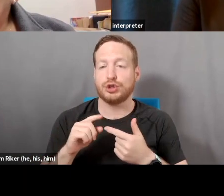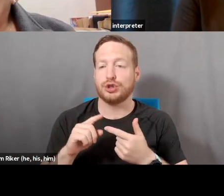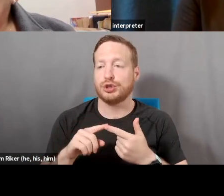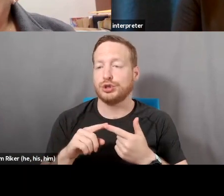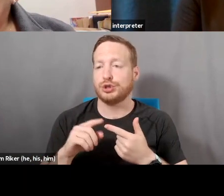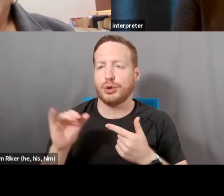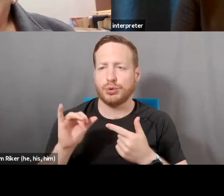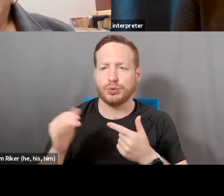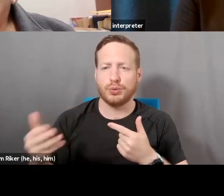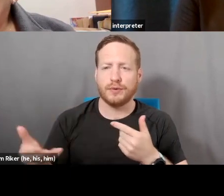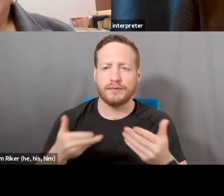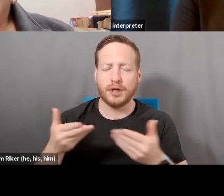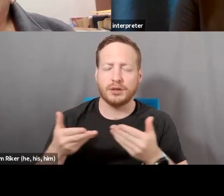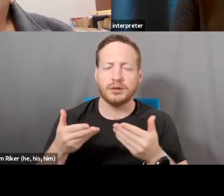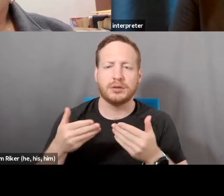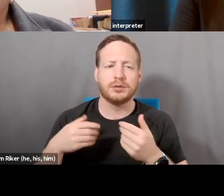stakeholders,